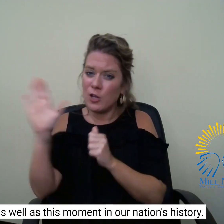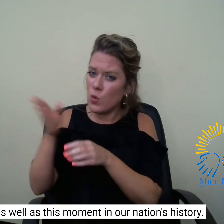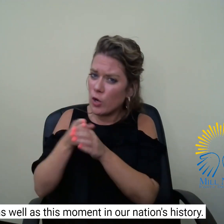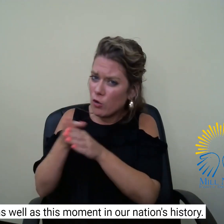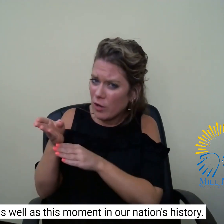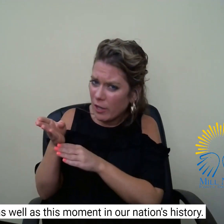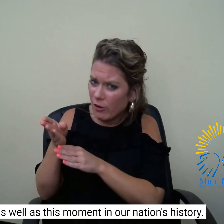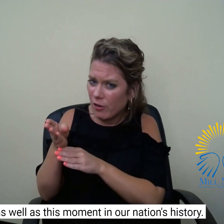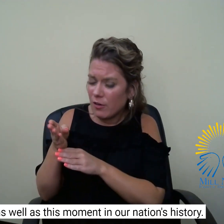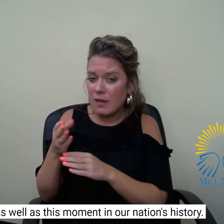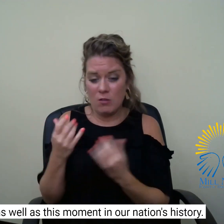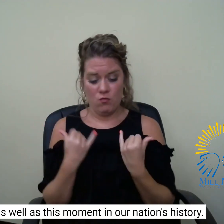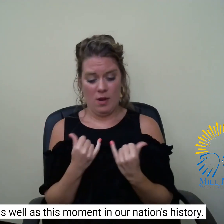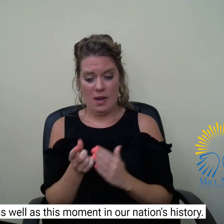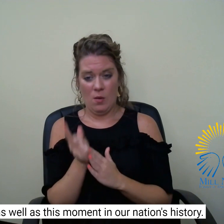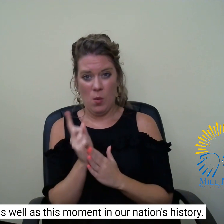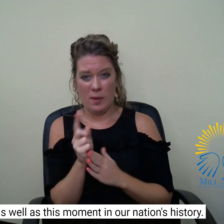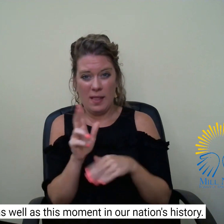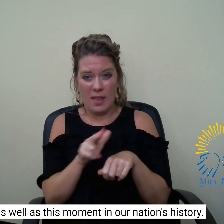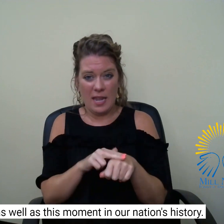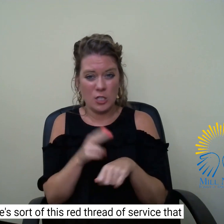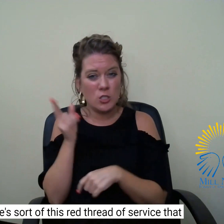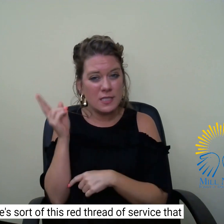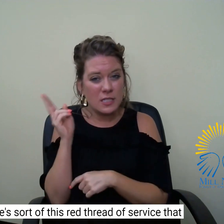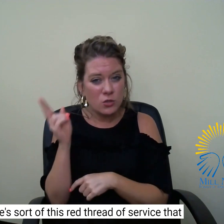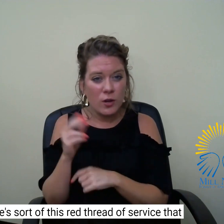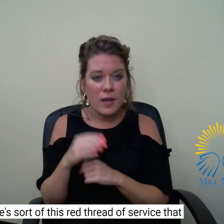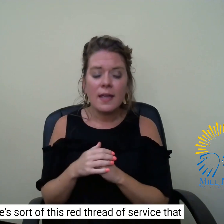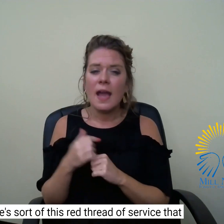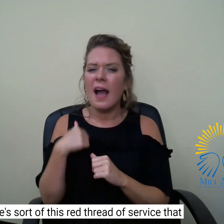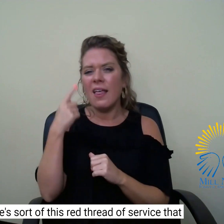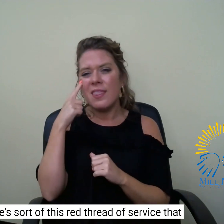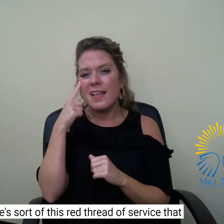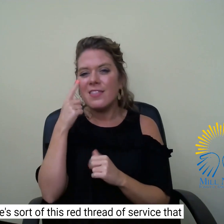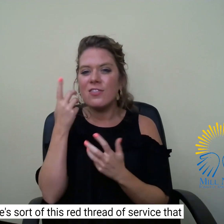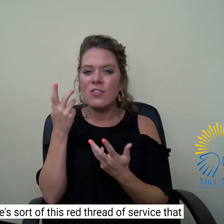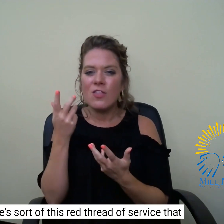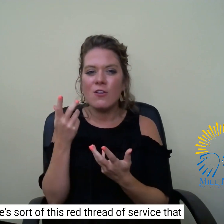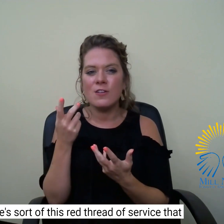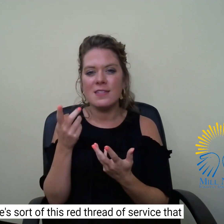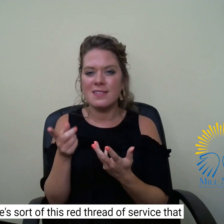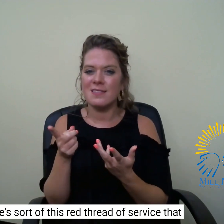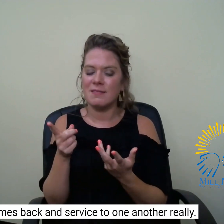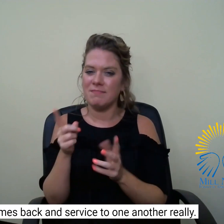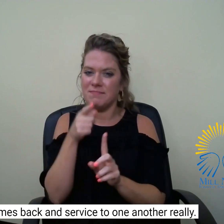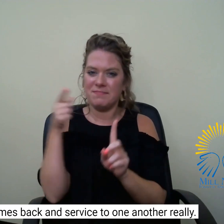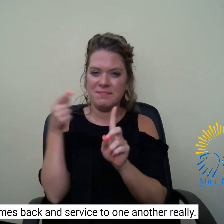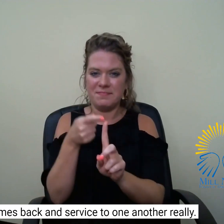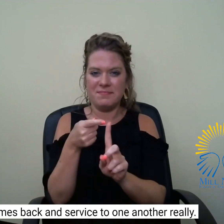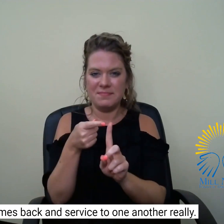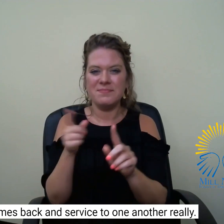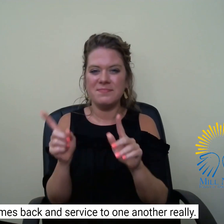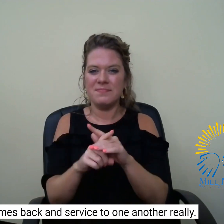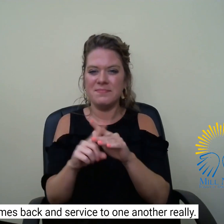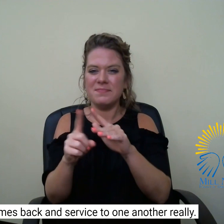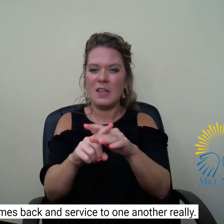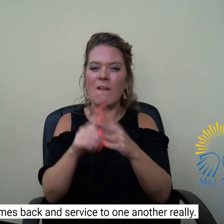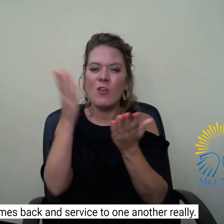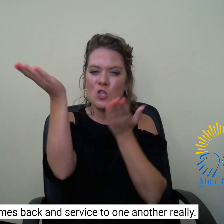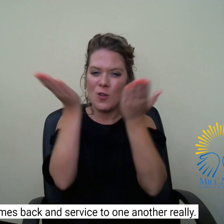as this moment in our nation's history, I think there's sort of this red thread of service that constantly comes back, and service to one